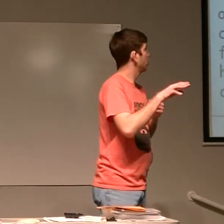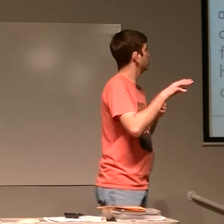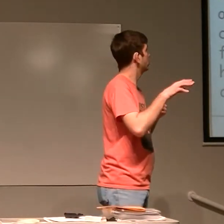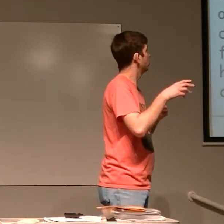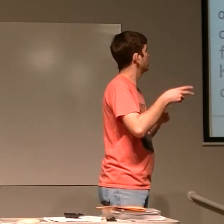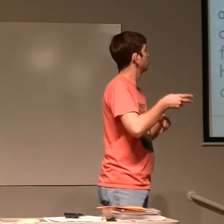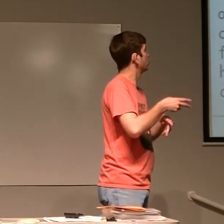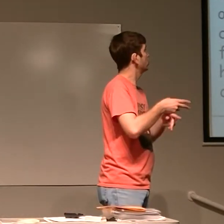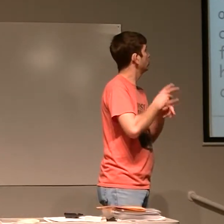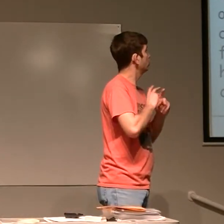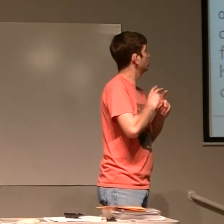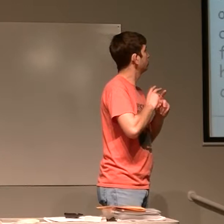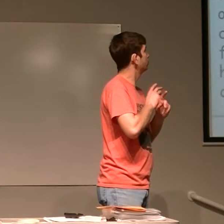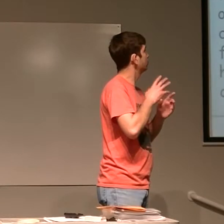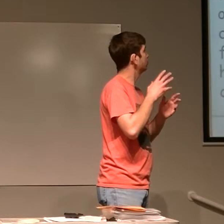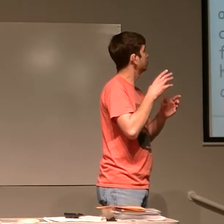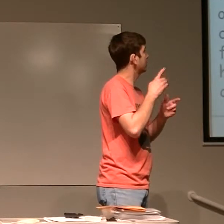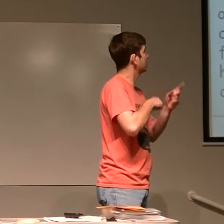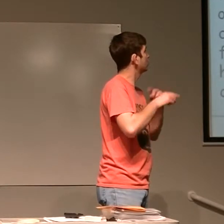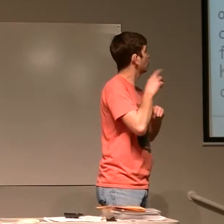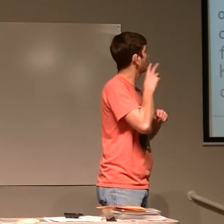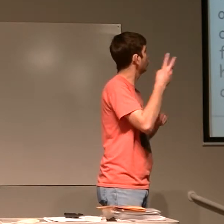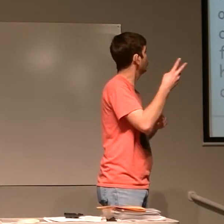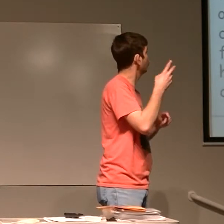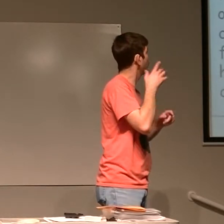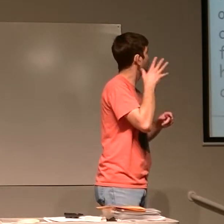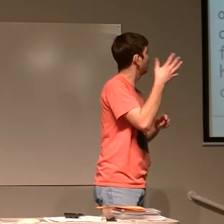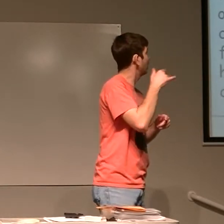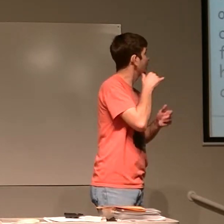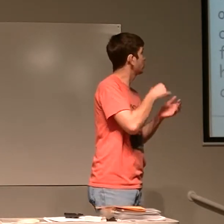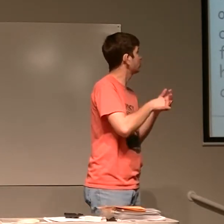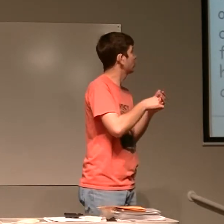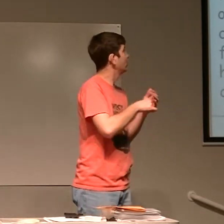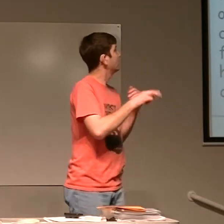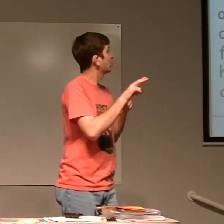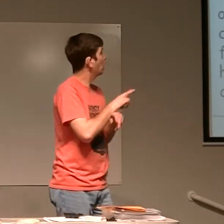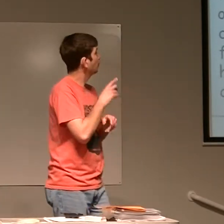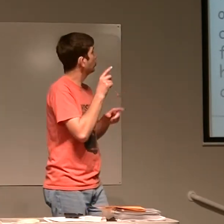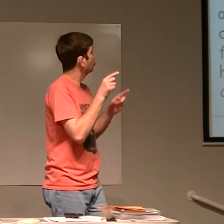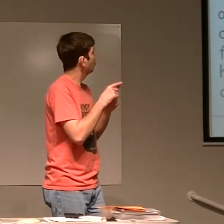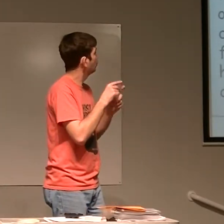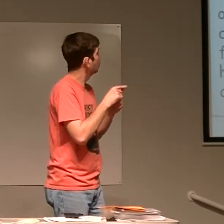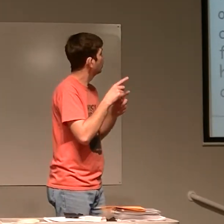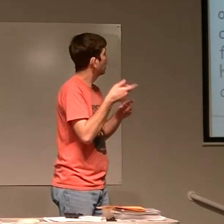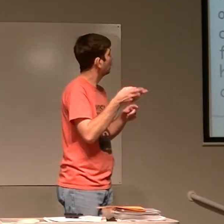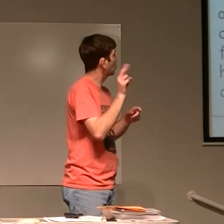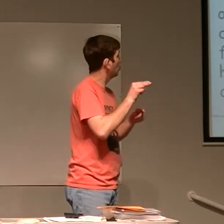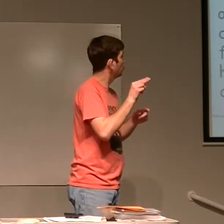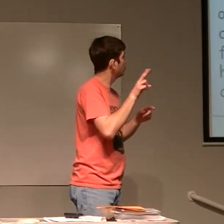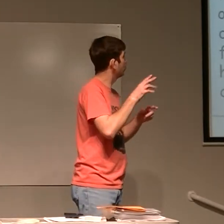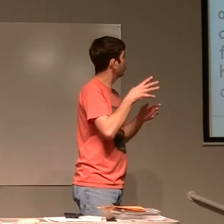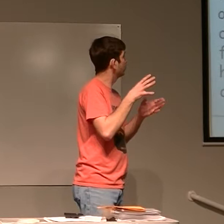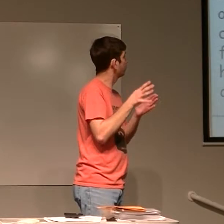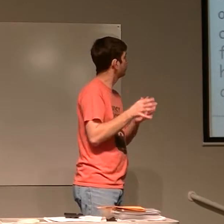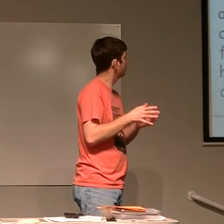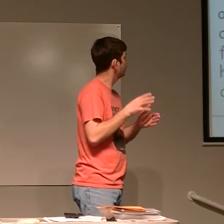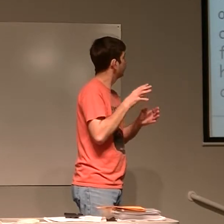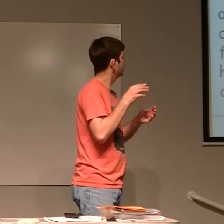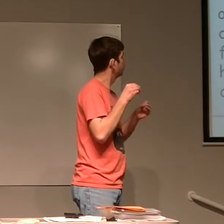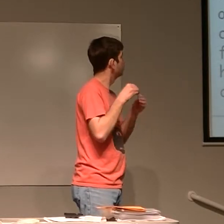Fingerspell loan signs are 2 of the 5 letters commonly used to have their own unique